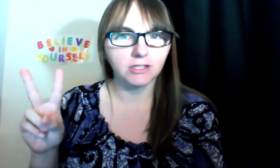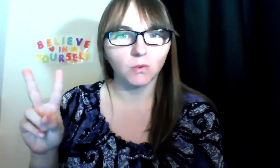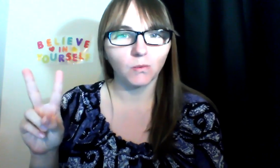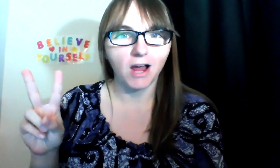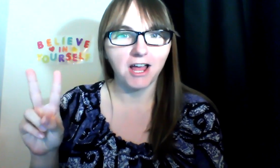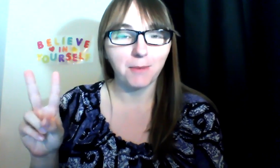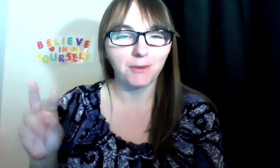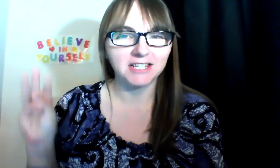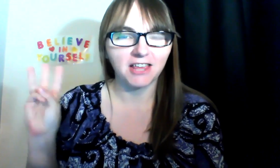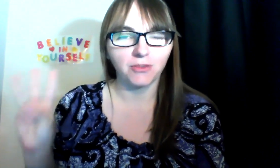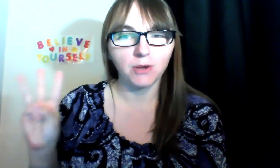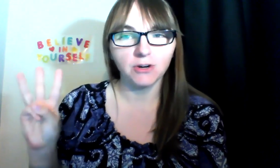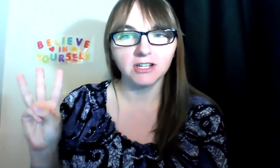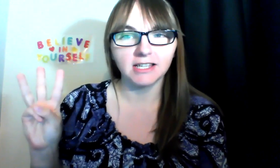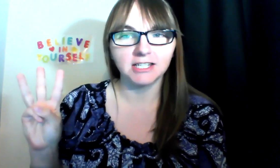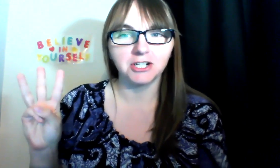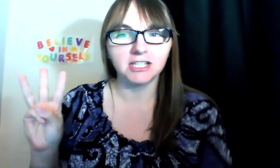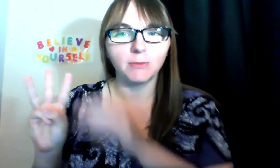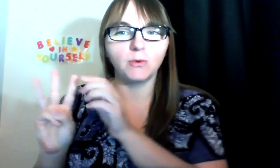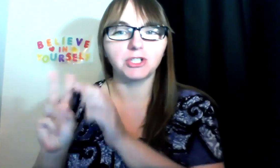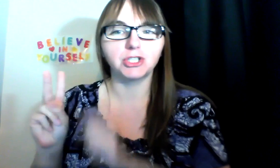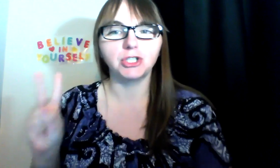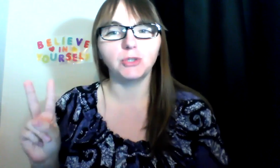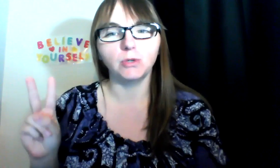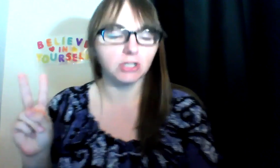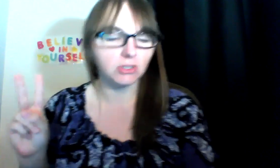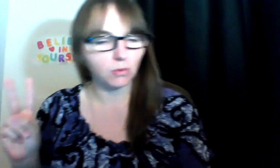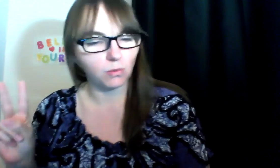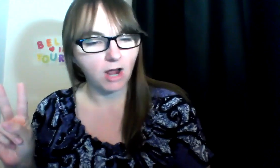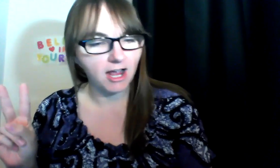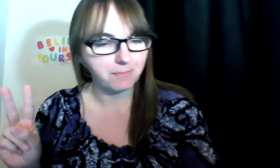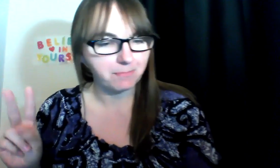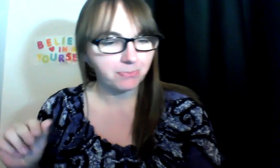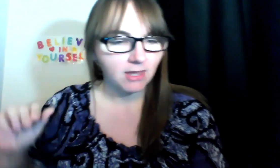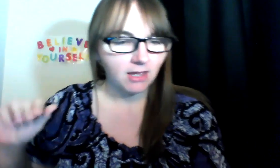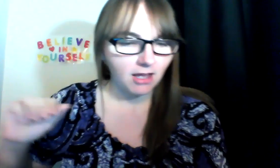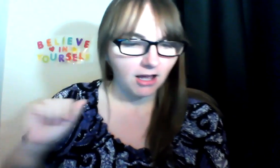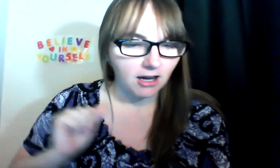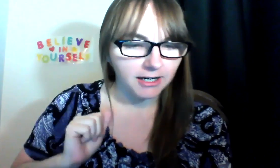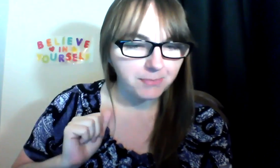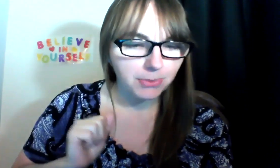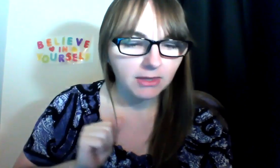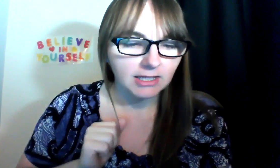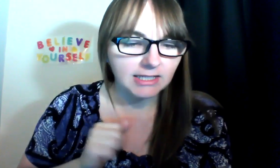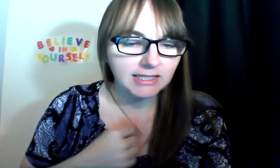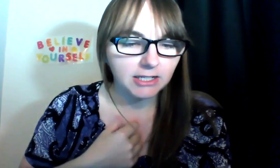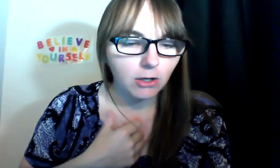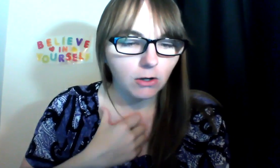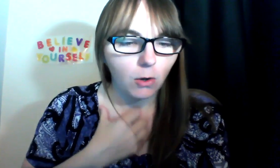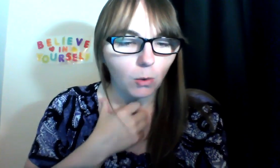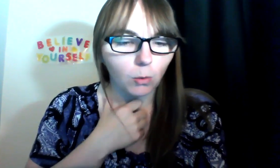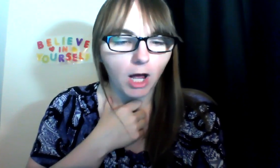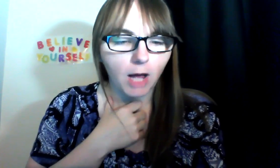rhyme. I'm going to say three words and you're going to tell me which two words rhyme. All right, listen. Rub,